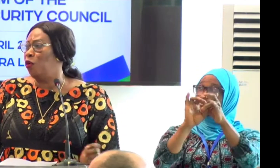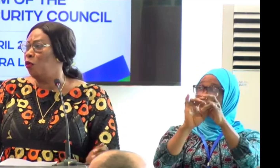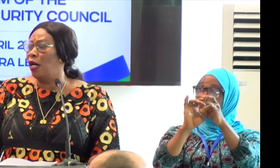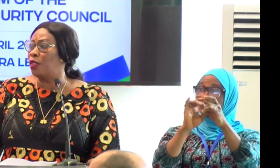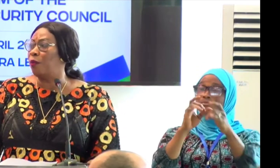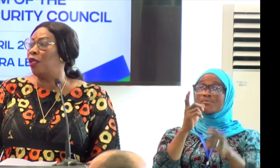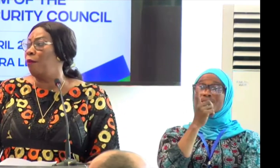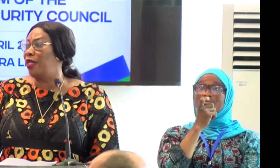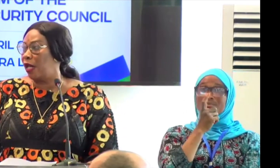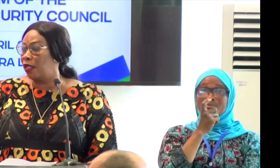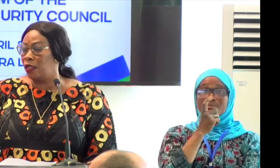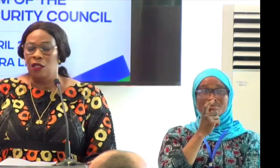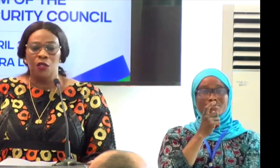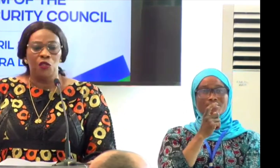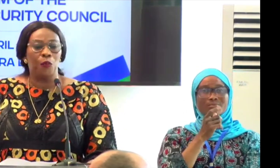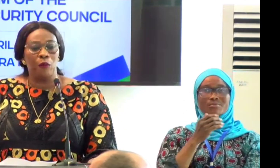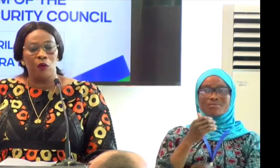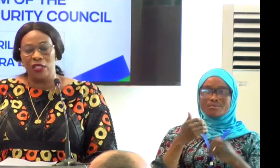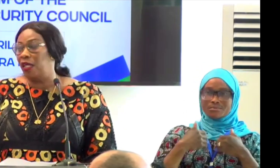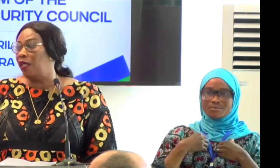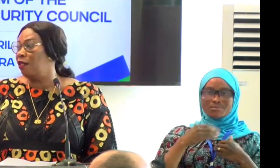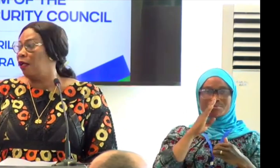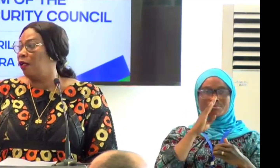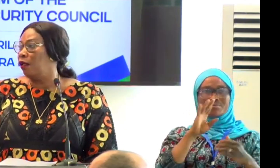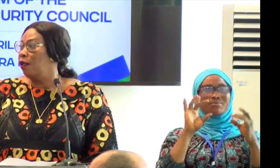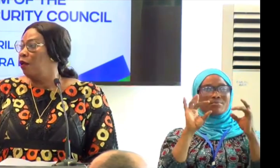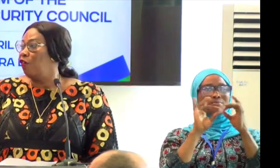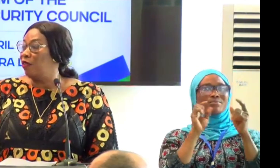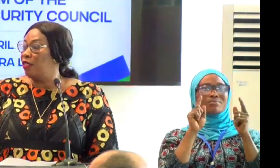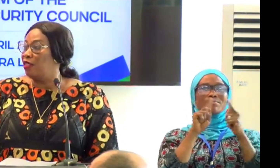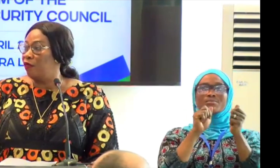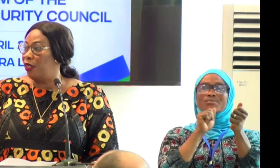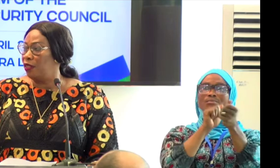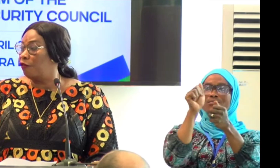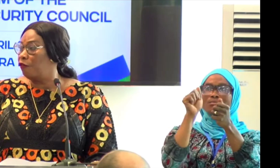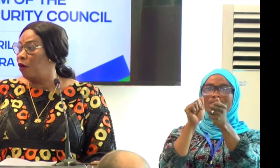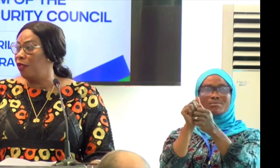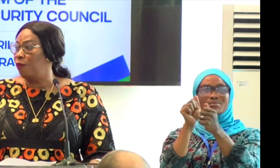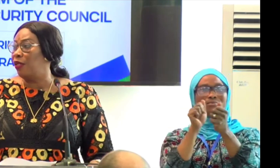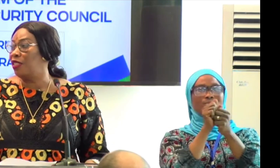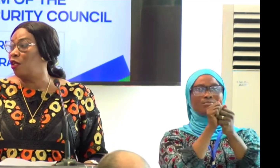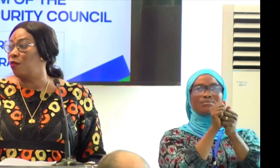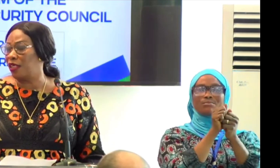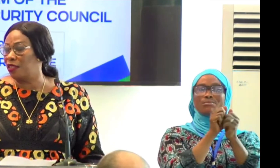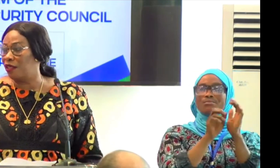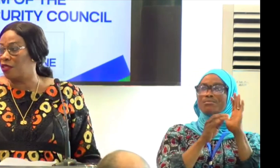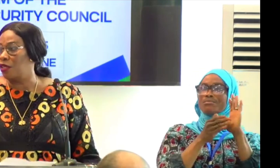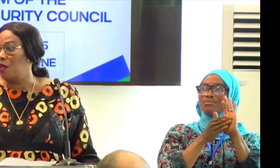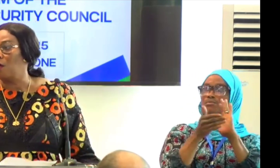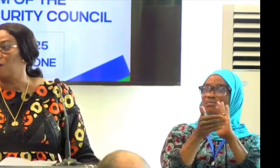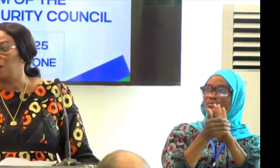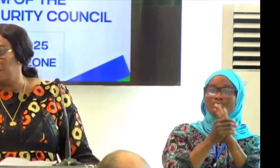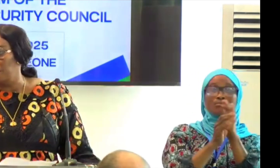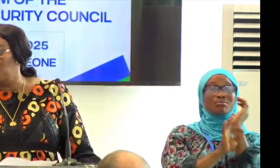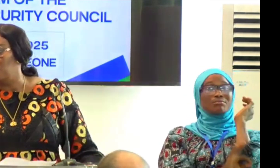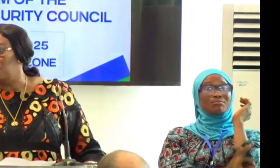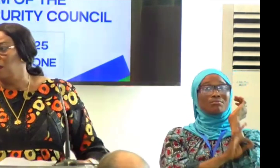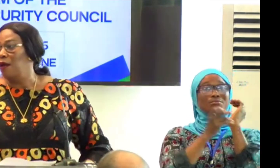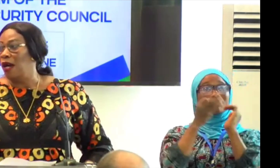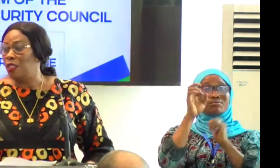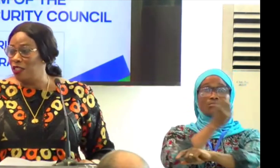personality who has been committed to promoting the foreign service, the foreign policy objectives of Sierra